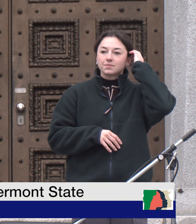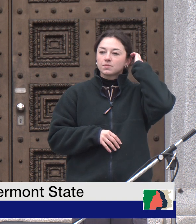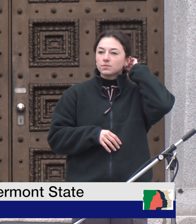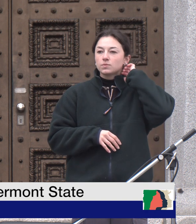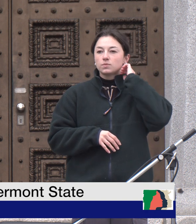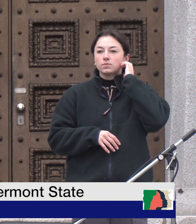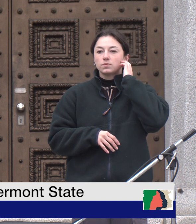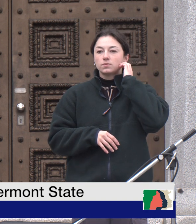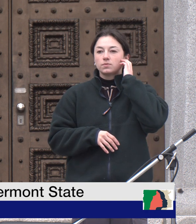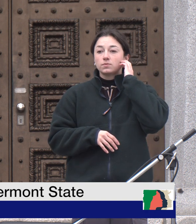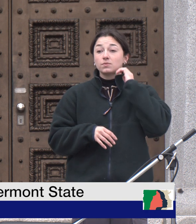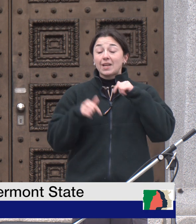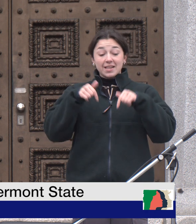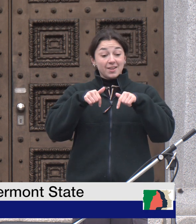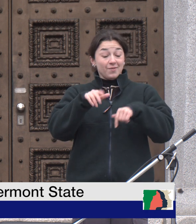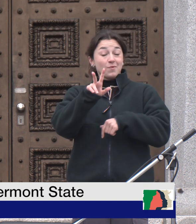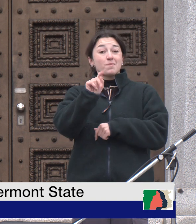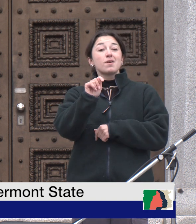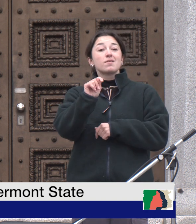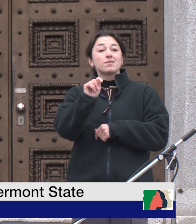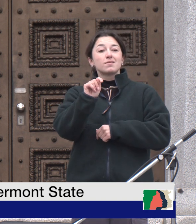And what we know in Vermont